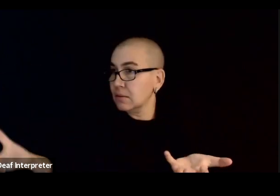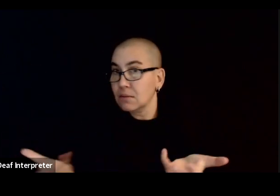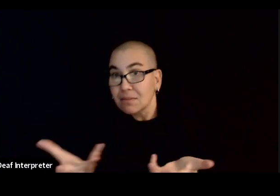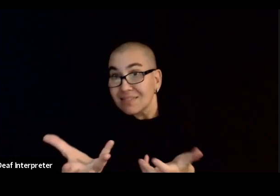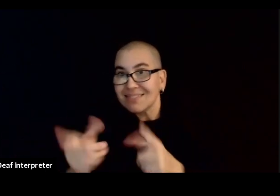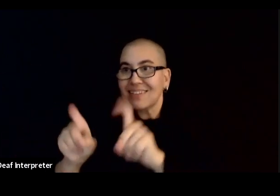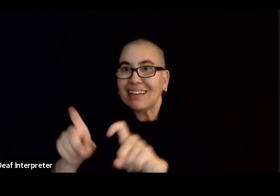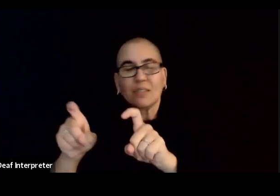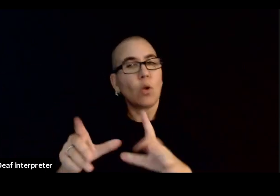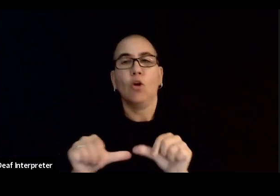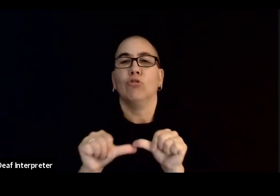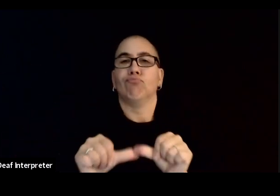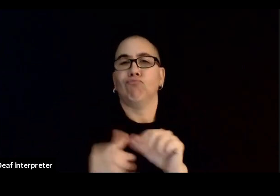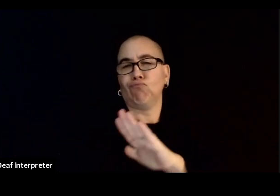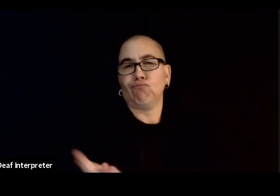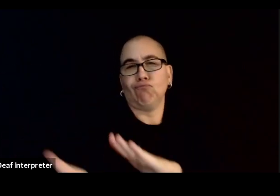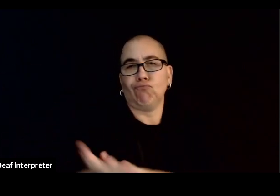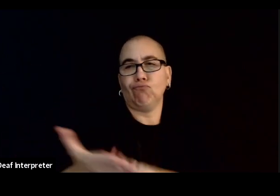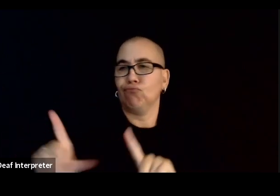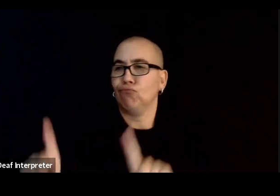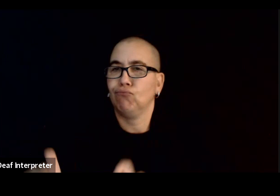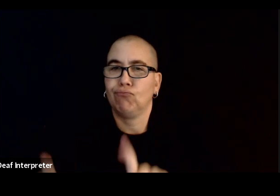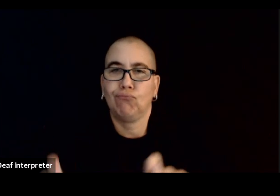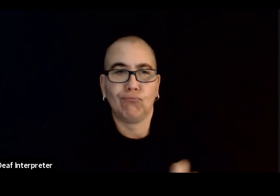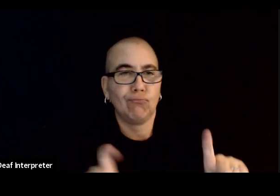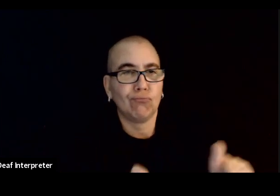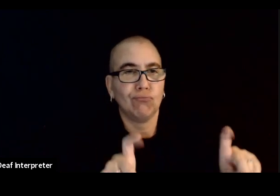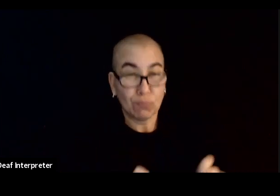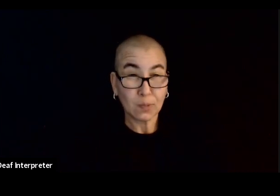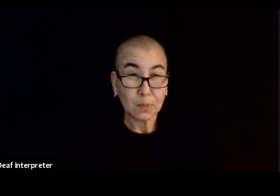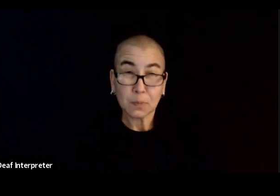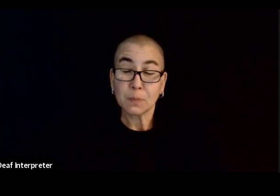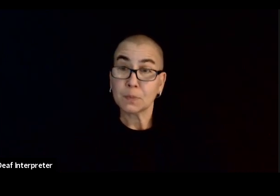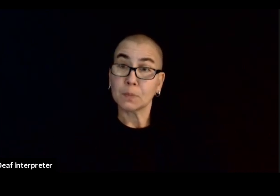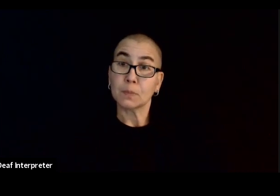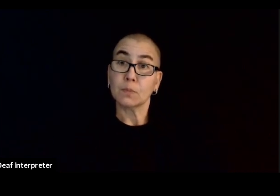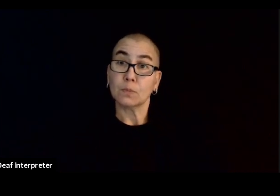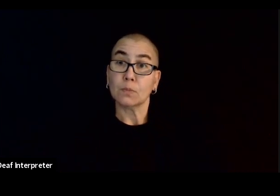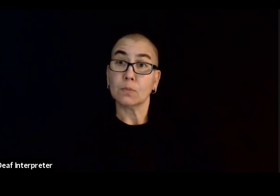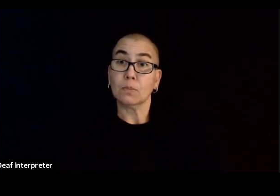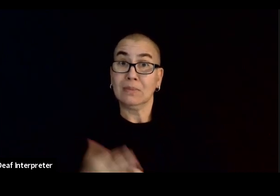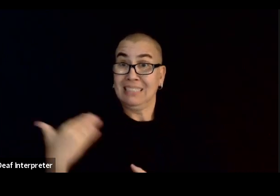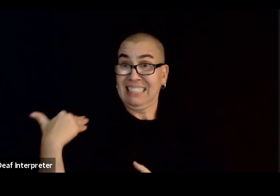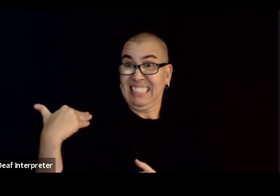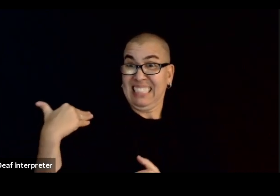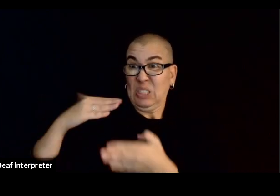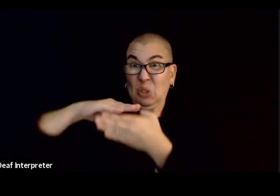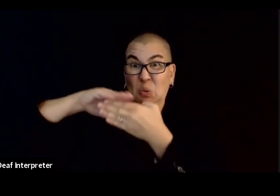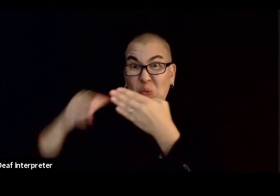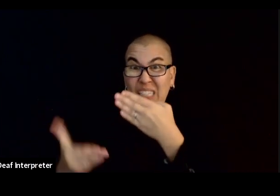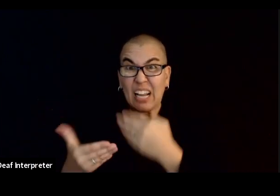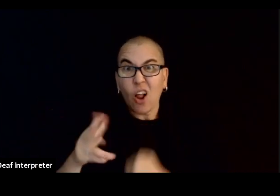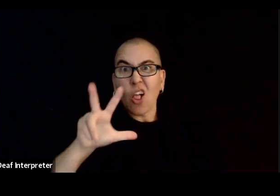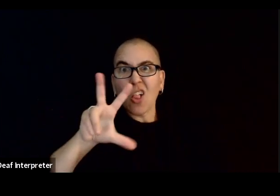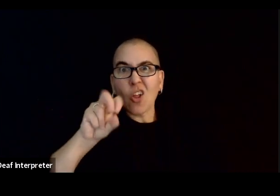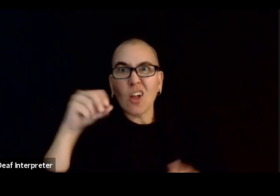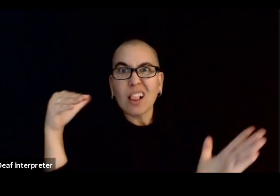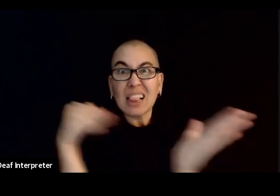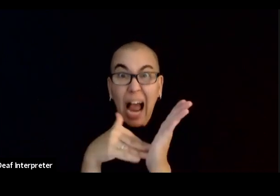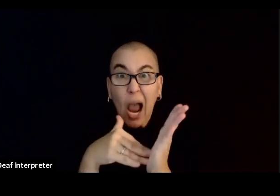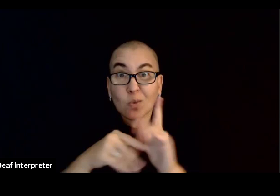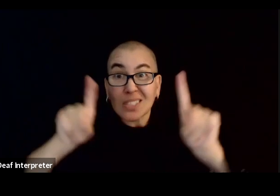We actually topped 30,000 tests reported over the weekend, so that's a very exciting milestone for one day. That was reported